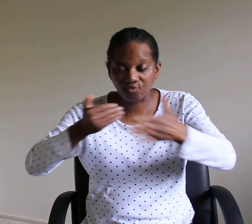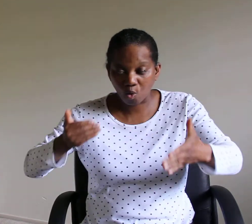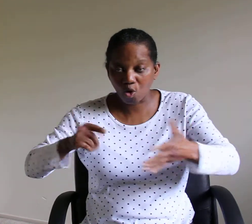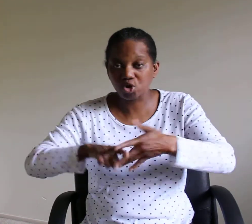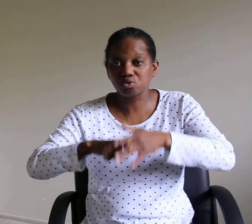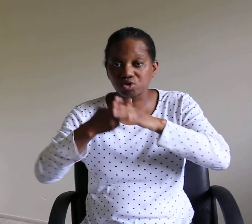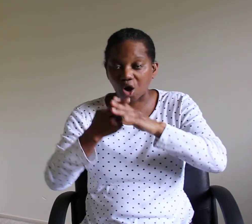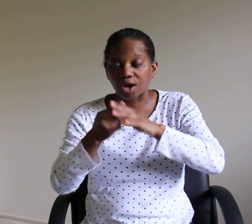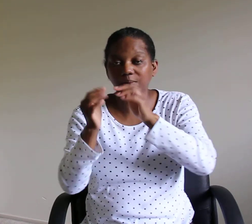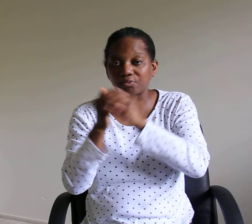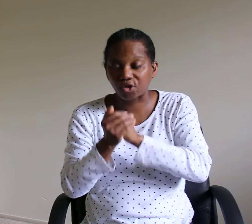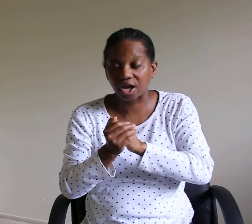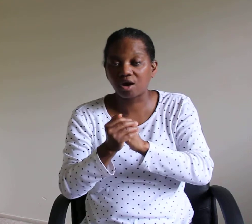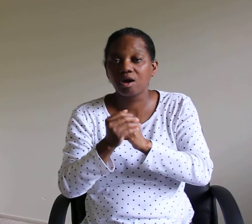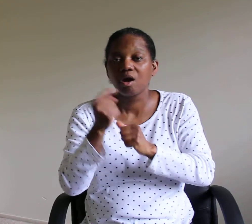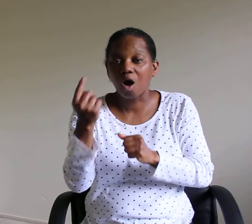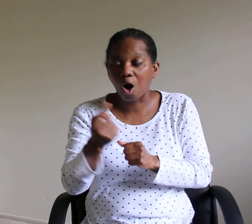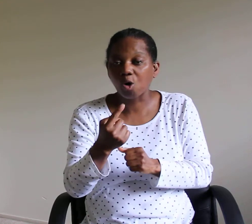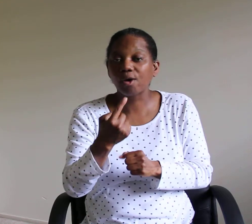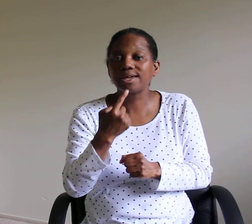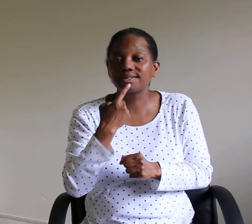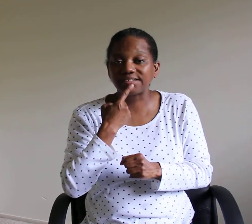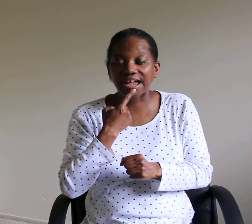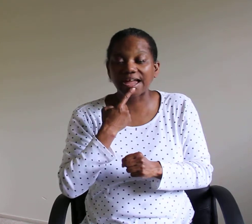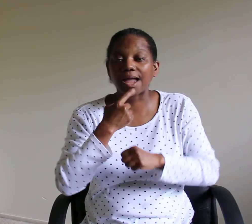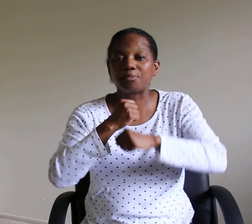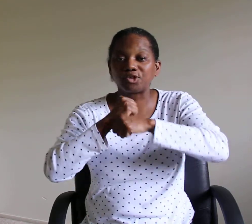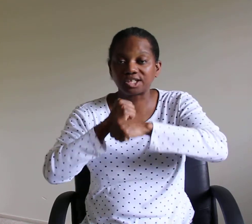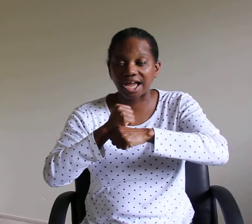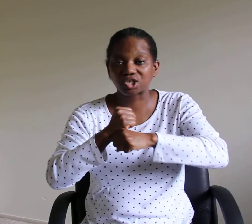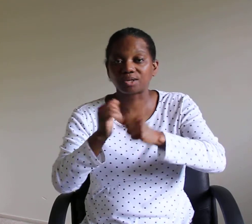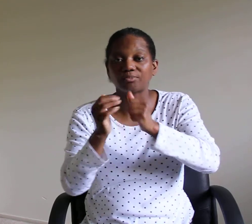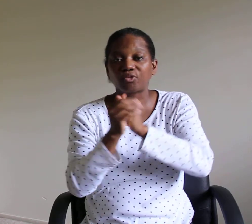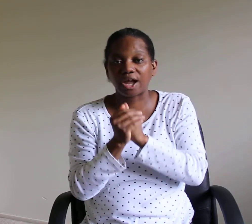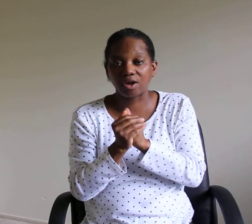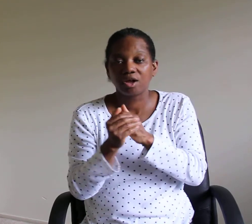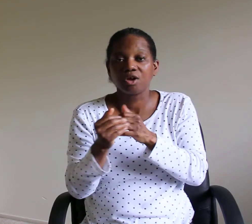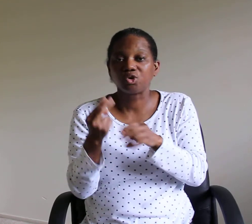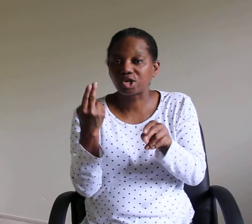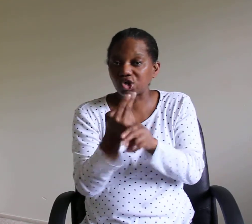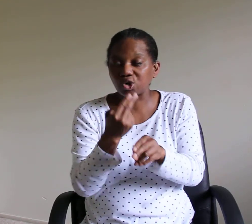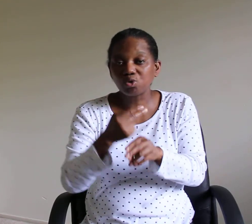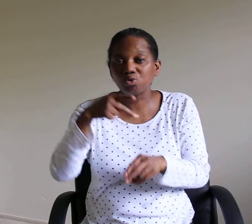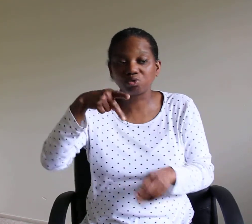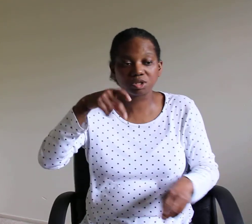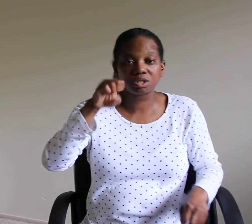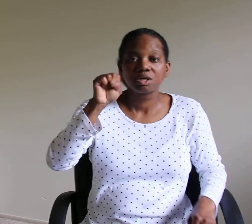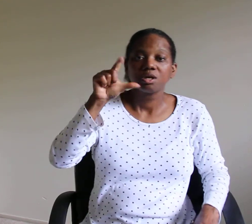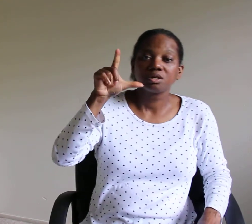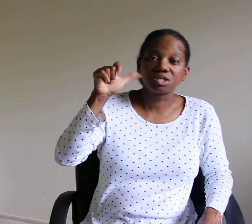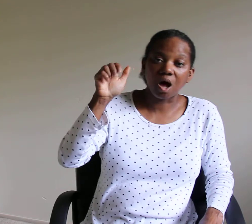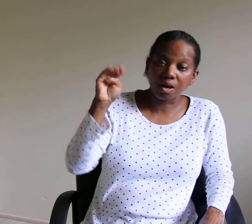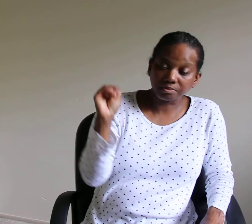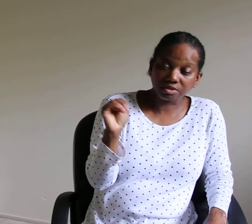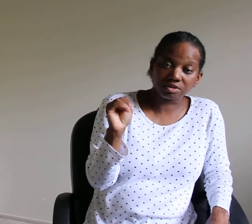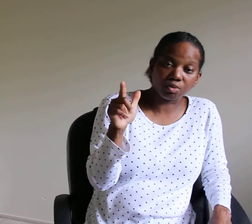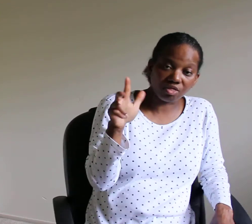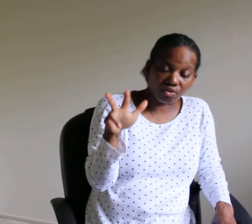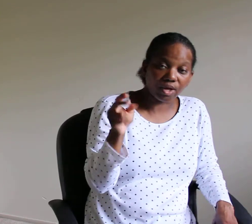Before you start a prayer, always say a protection prayer. You can use Psalms 23